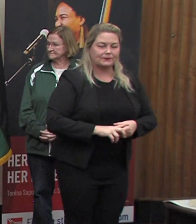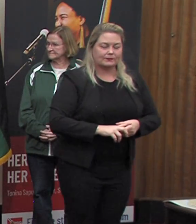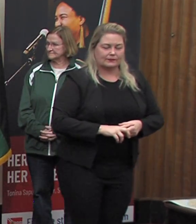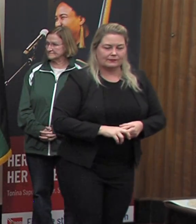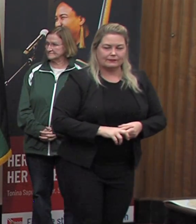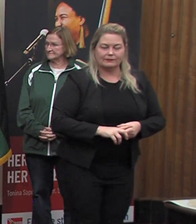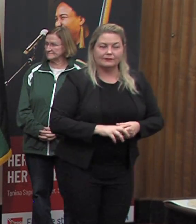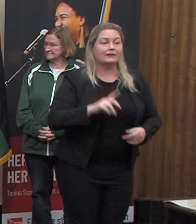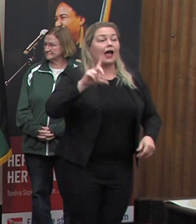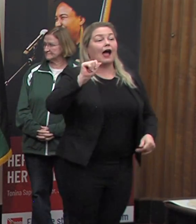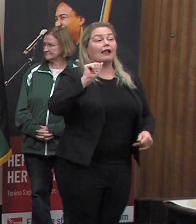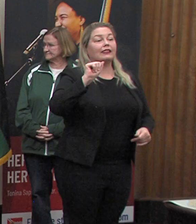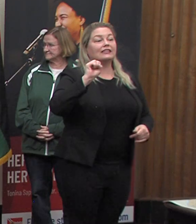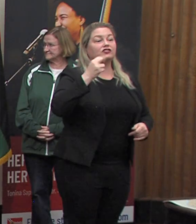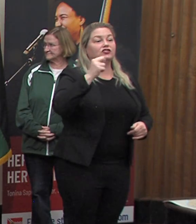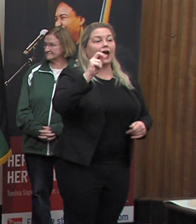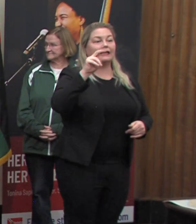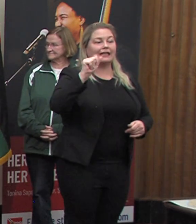Thank you. LaShonda Boone.